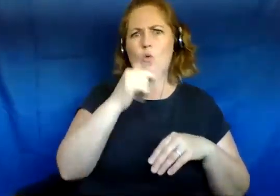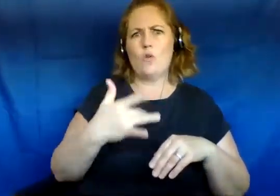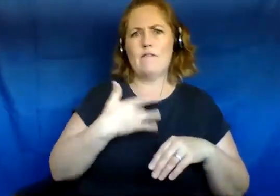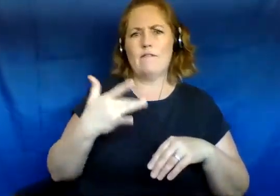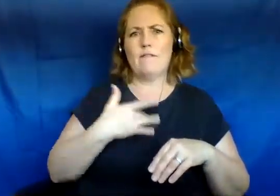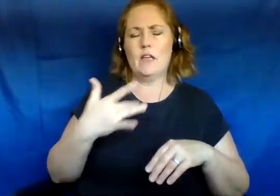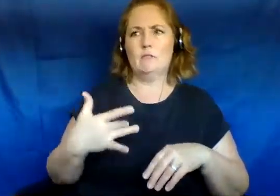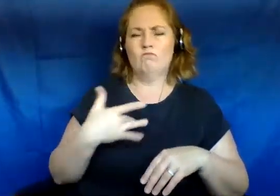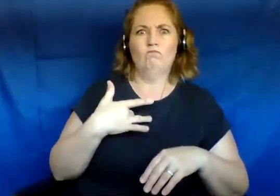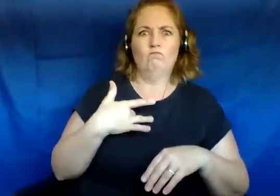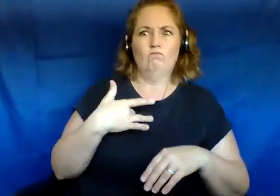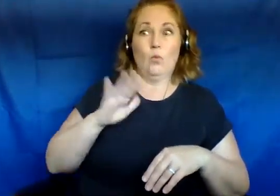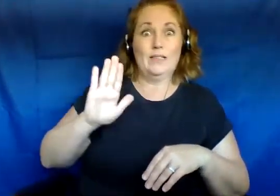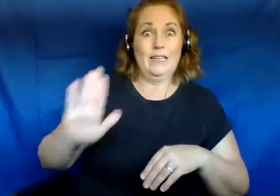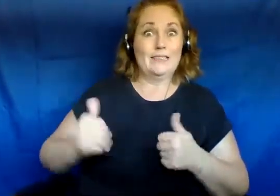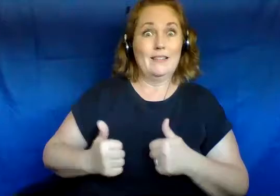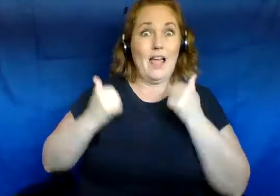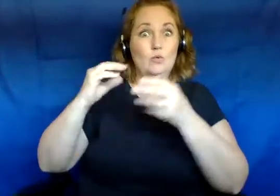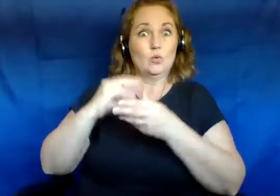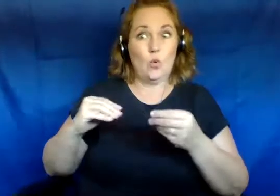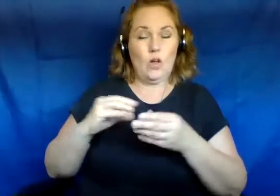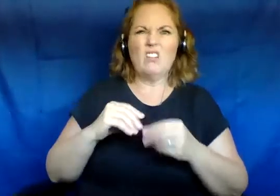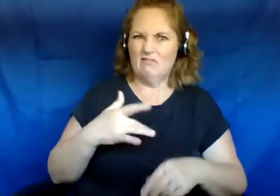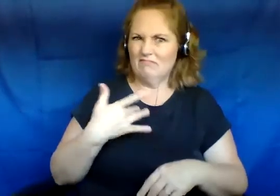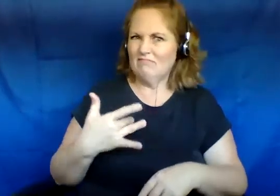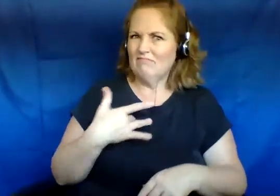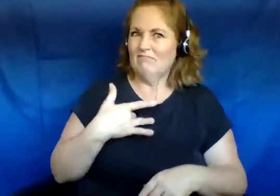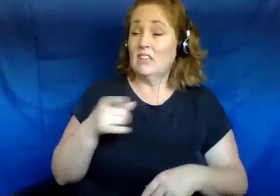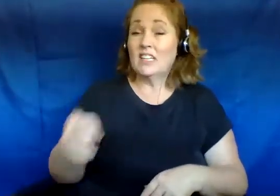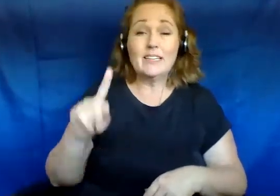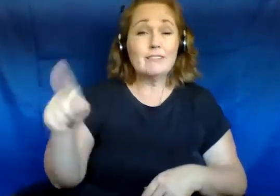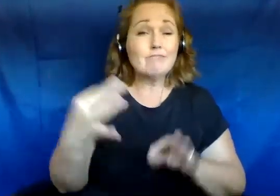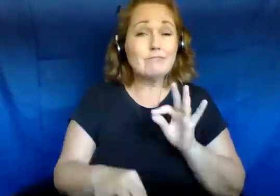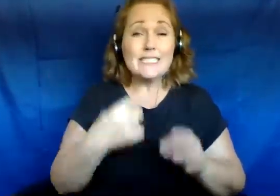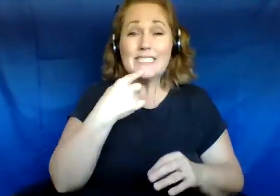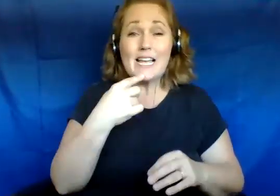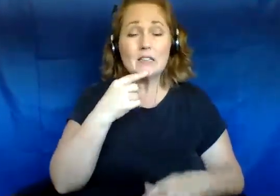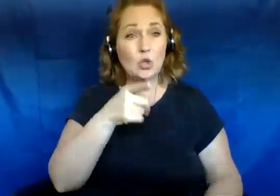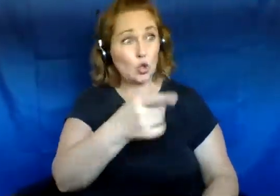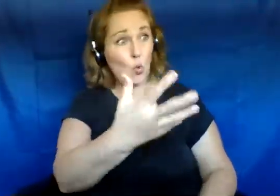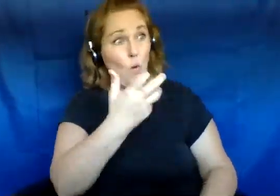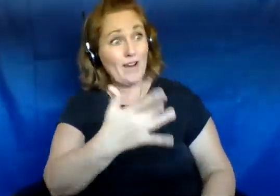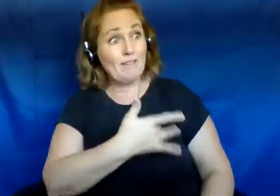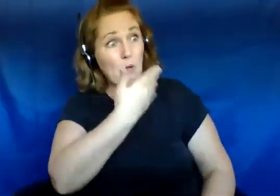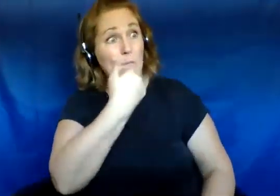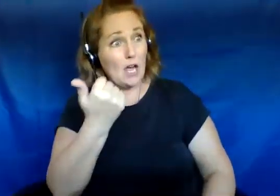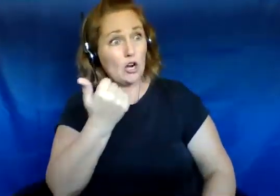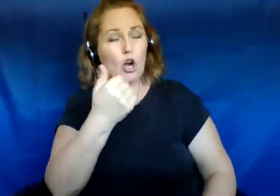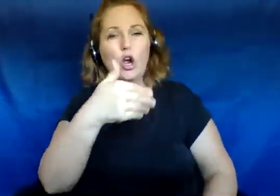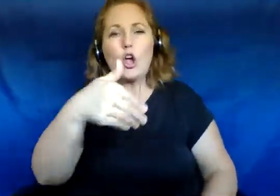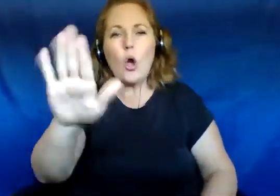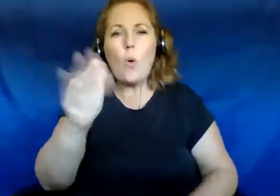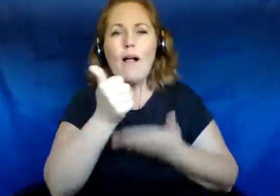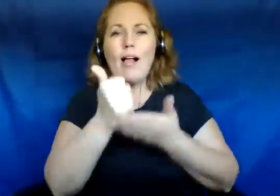his life was touched. And all Frank would ever say is, if you want to feel better, go help